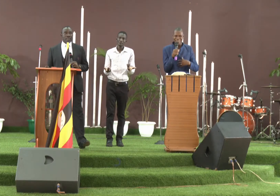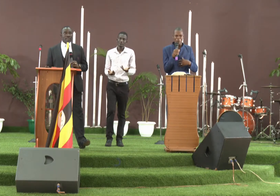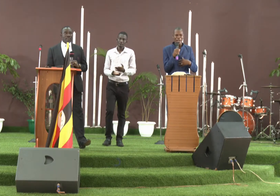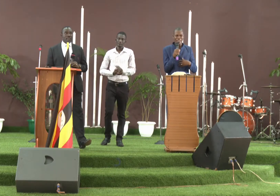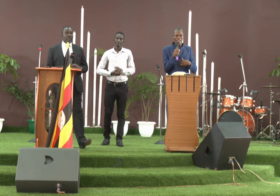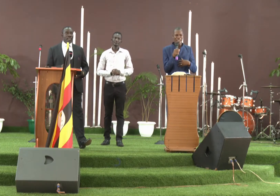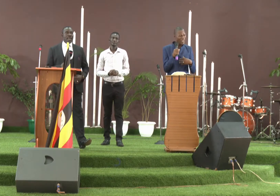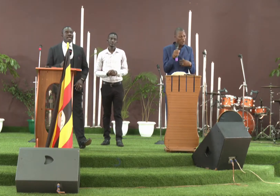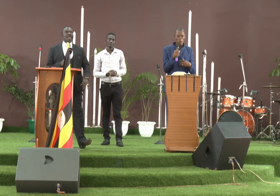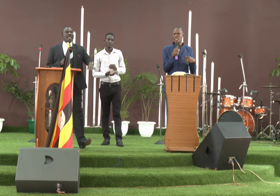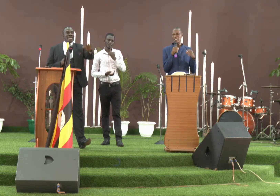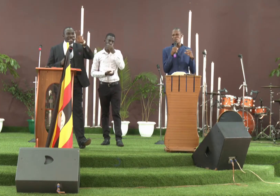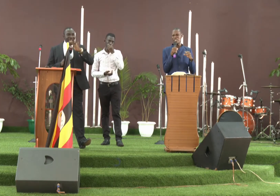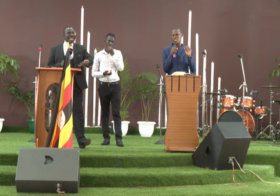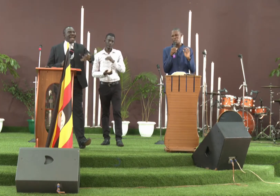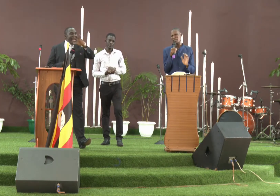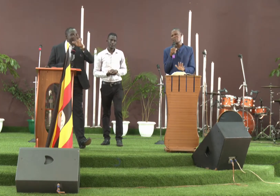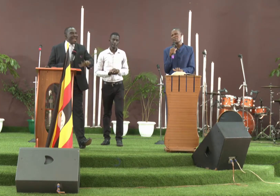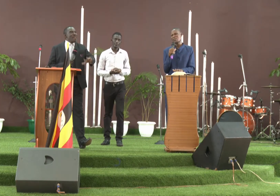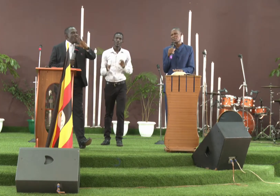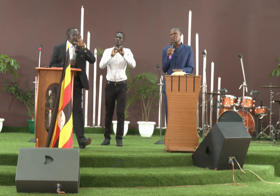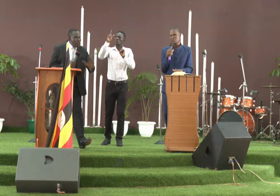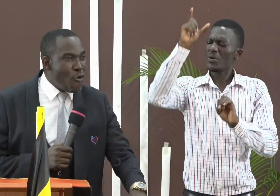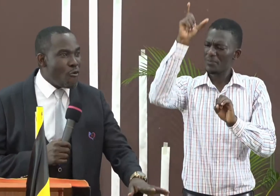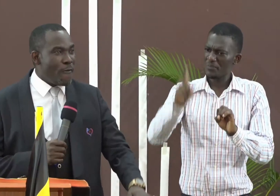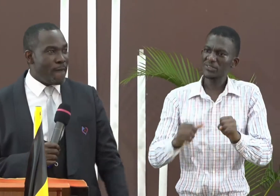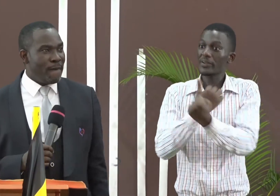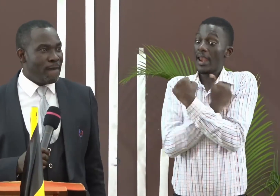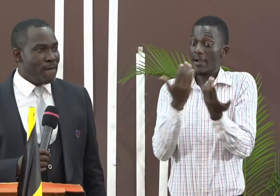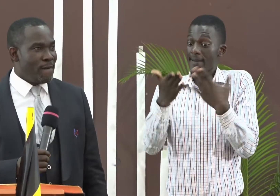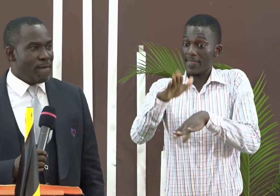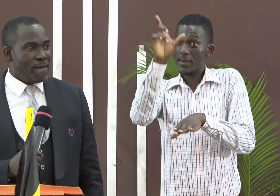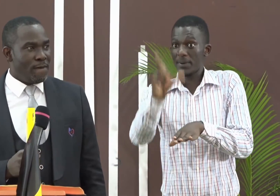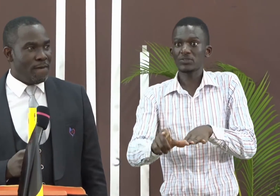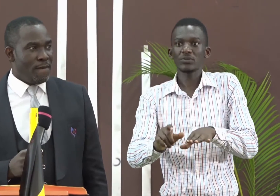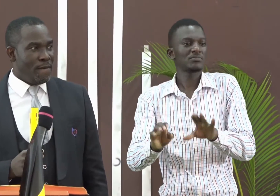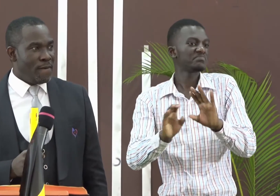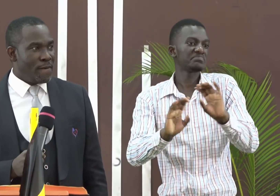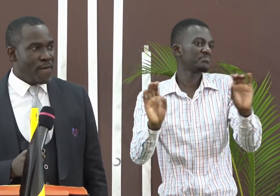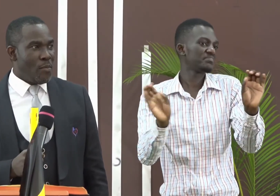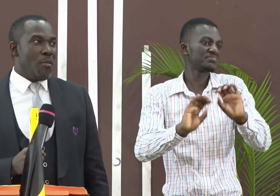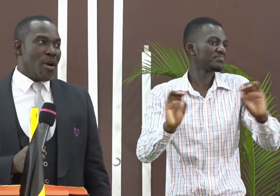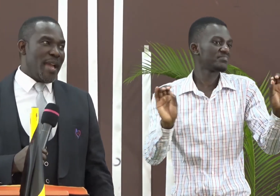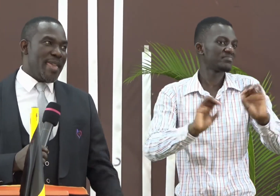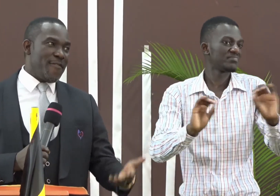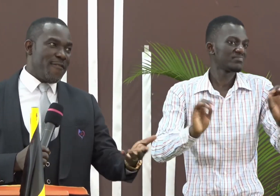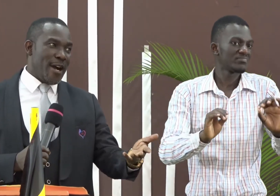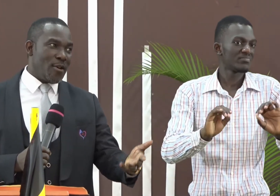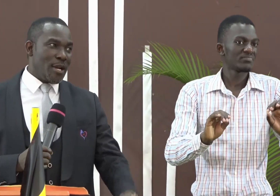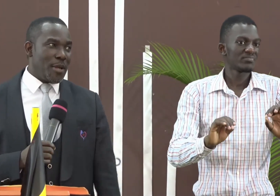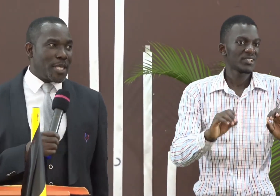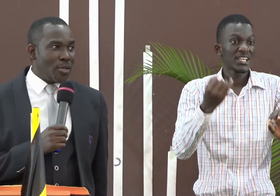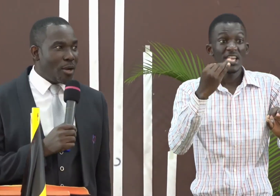Senfuma's death, they will ask, what has happened? Teria ya galamufu. No one loves a dead person. Bobonka ya